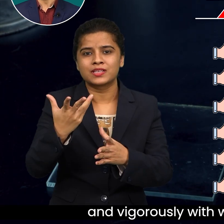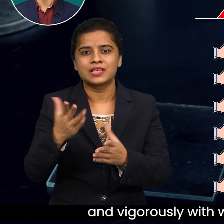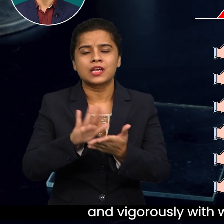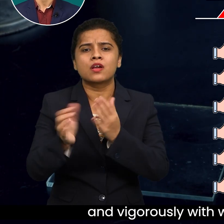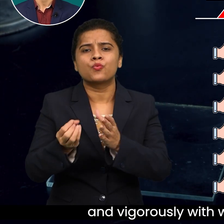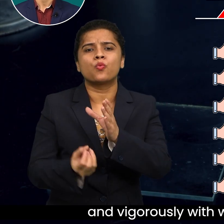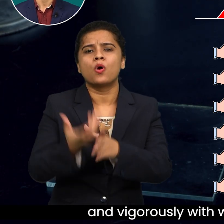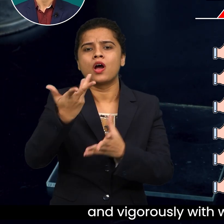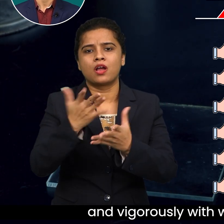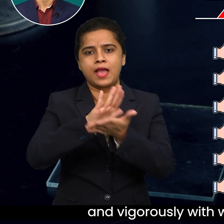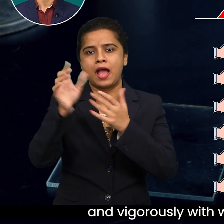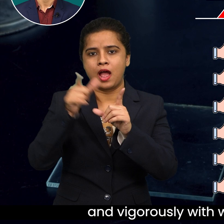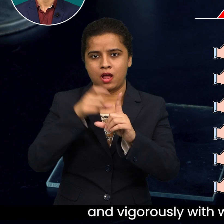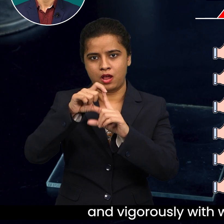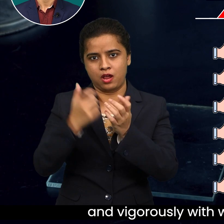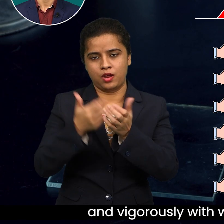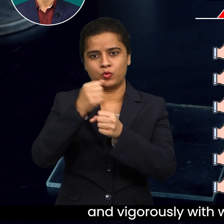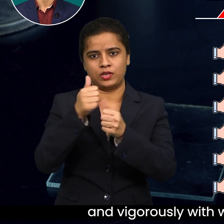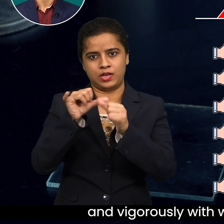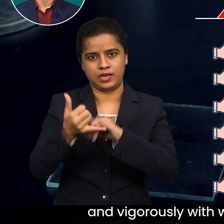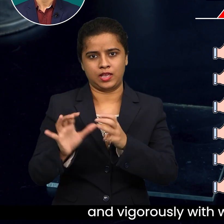hydrogen gas.